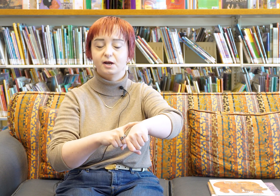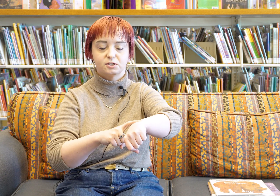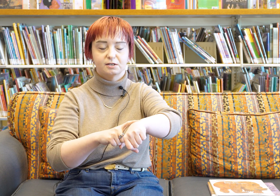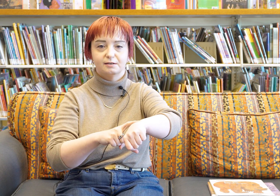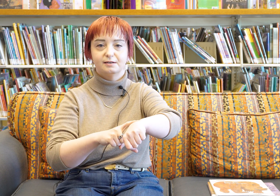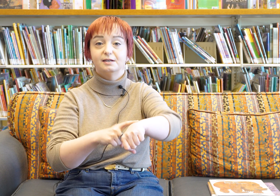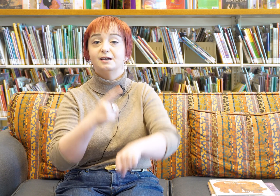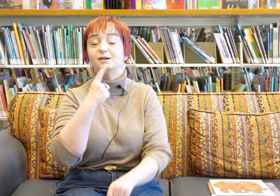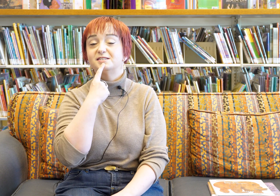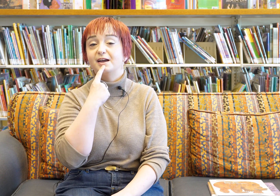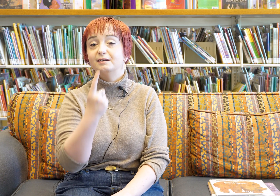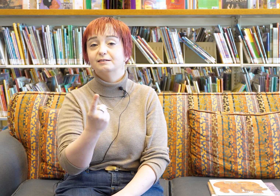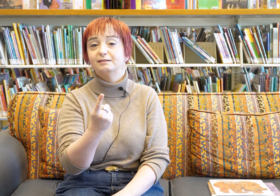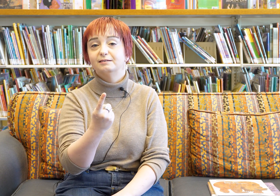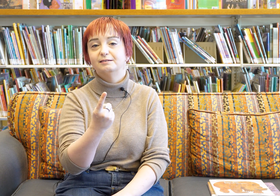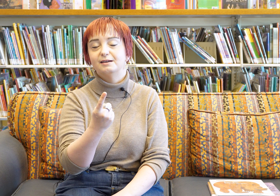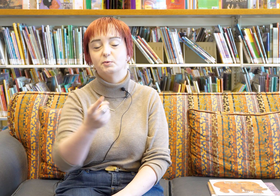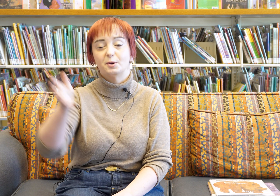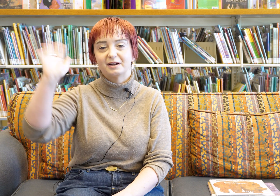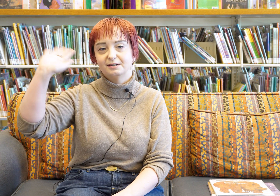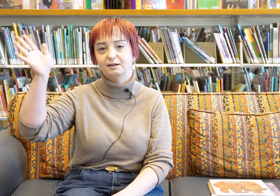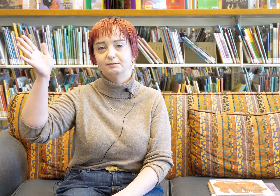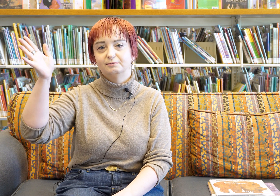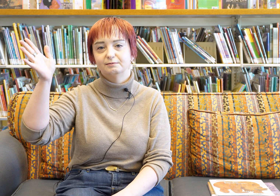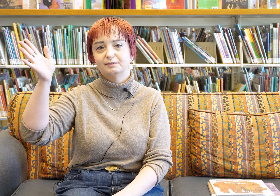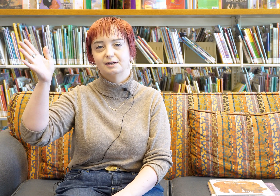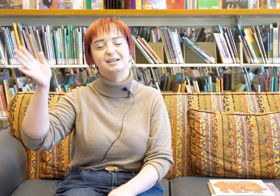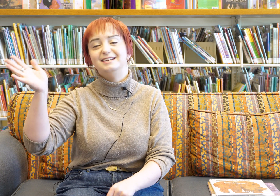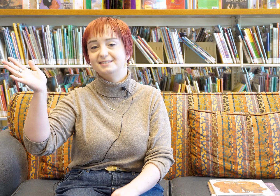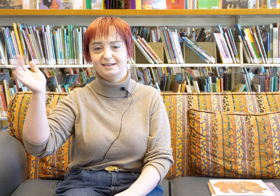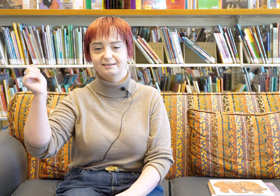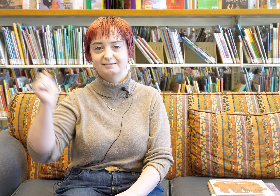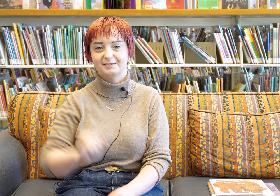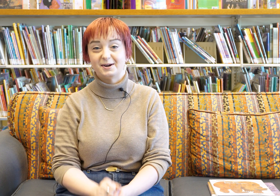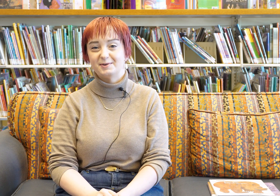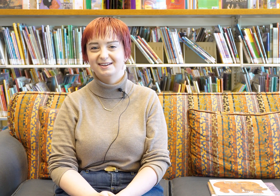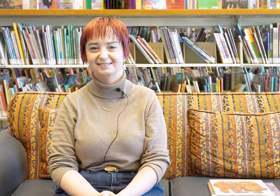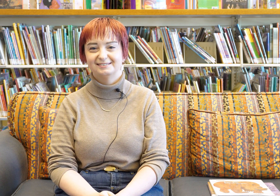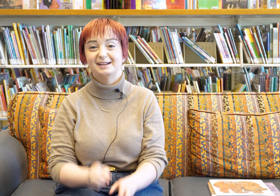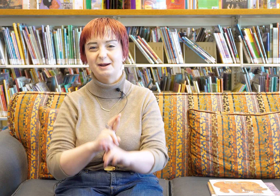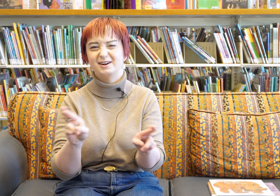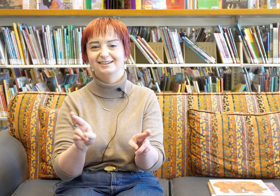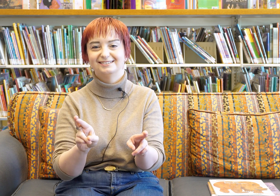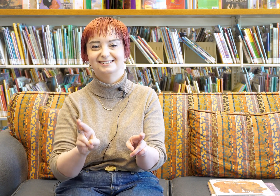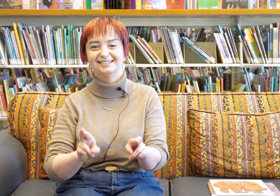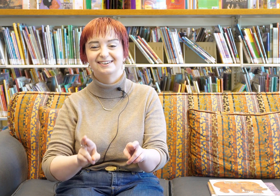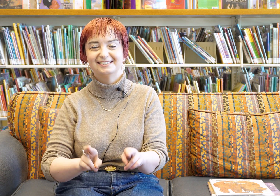watch. And say. And then we'll go back to hello. Easy. Are you ready? I'm ready. All right.